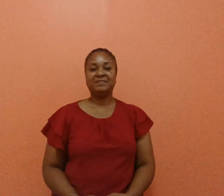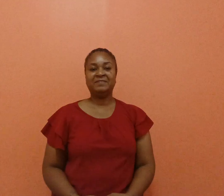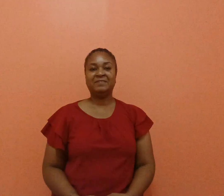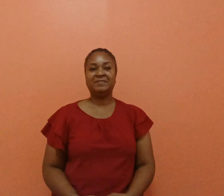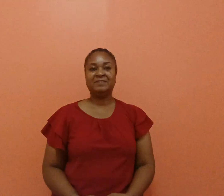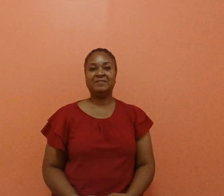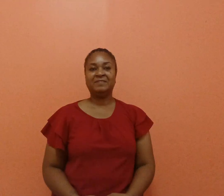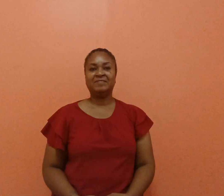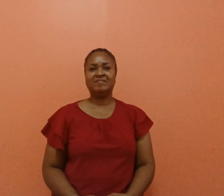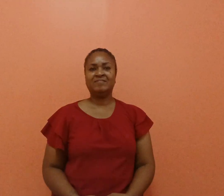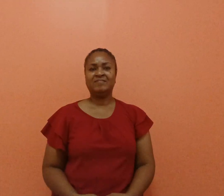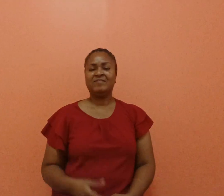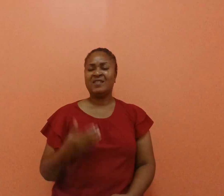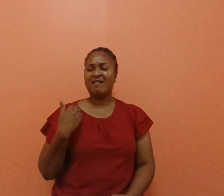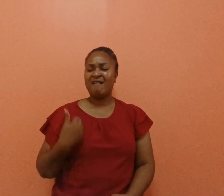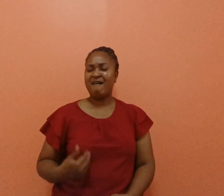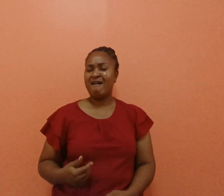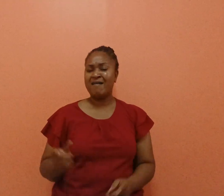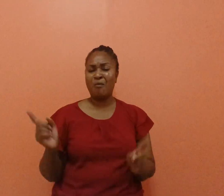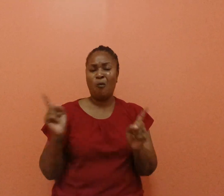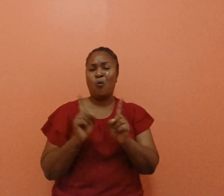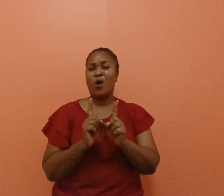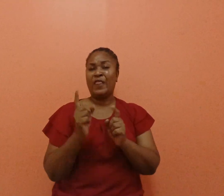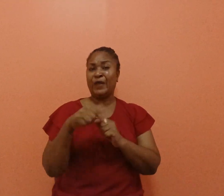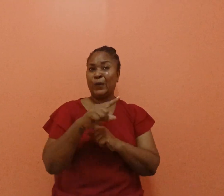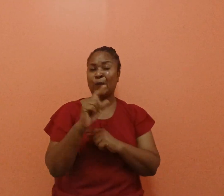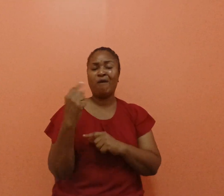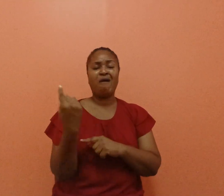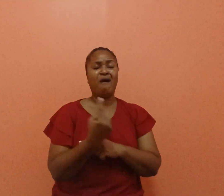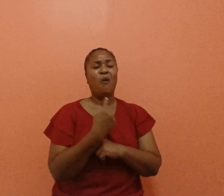I am with you always.